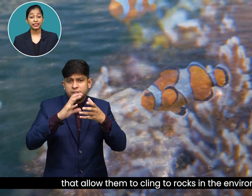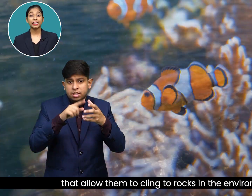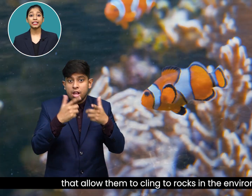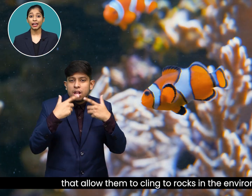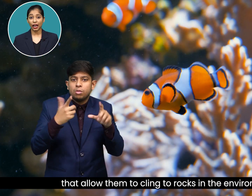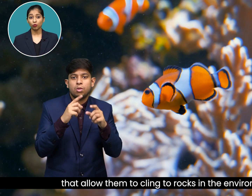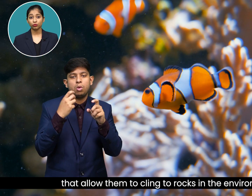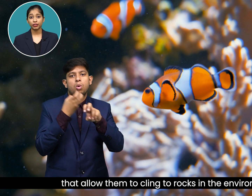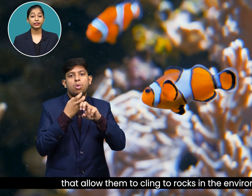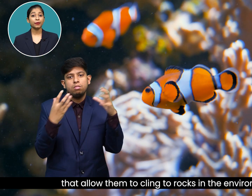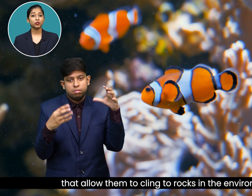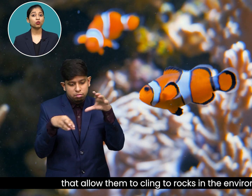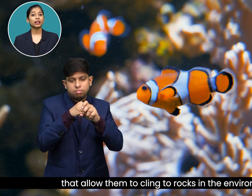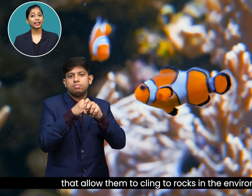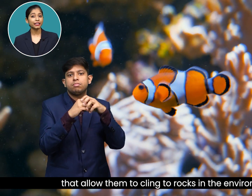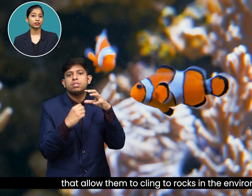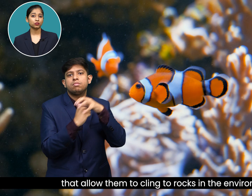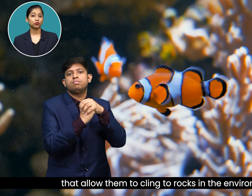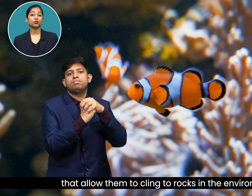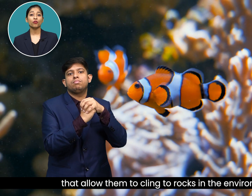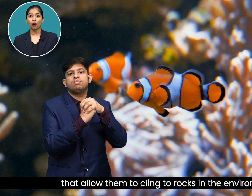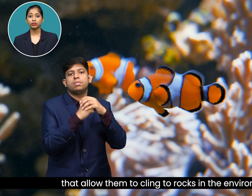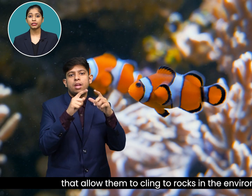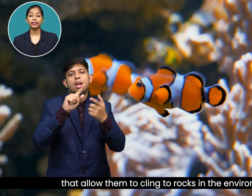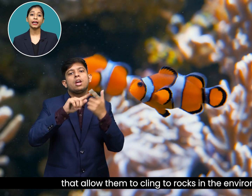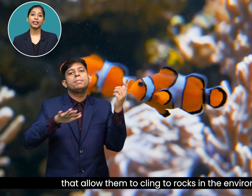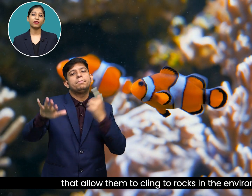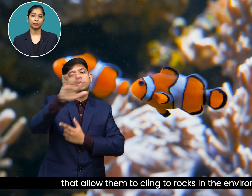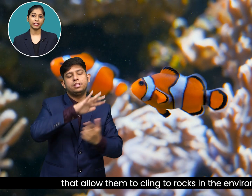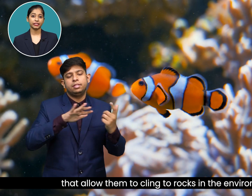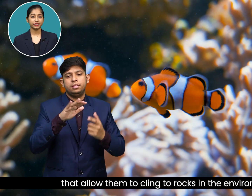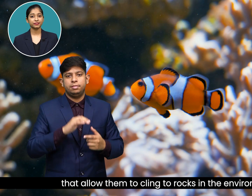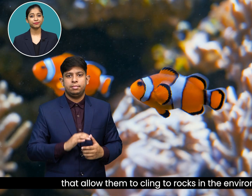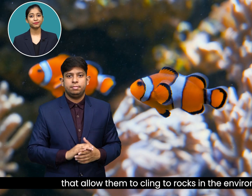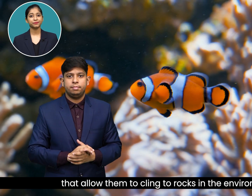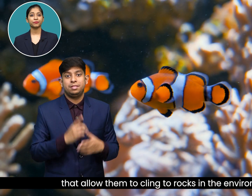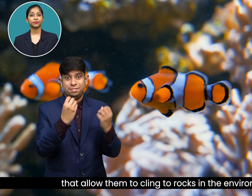mechanisms that allow them to cling to rocks in the environment.